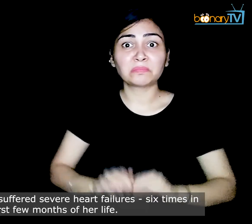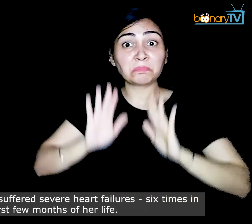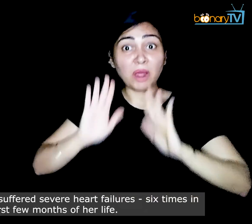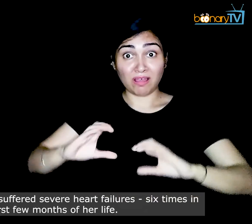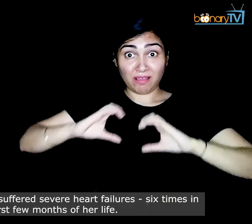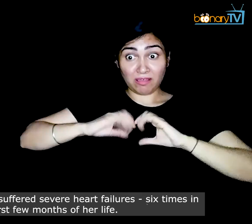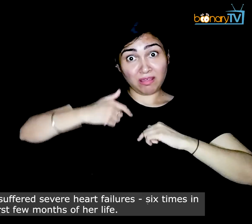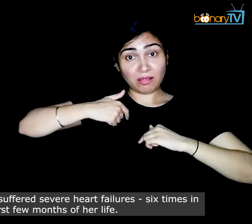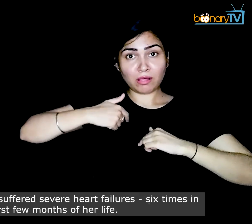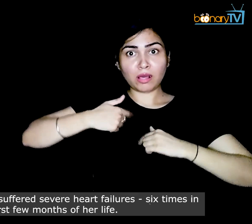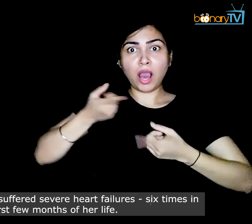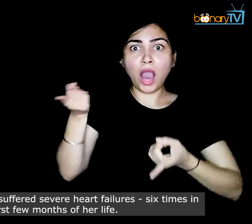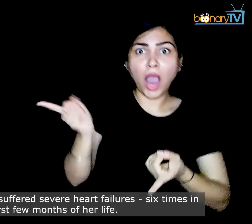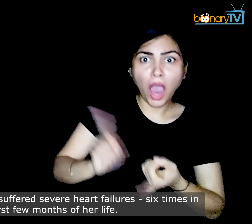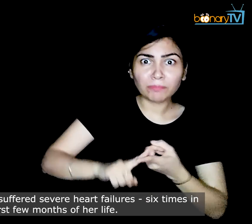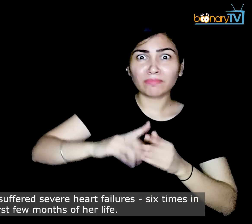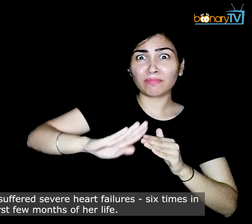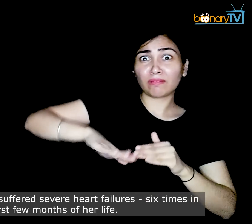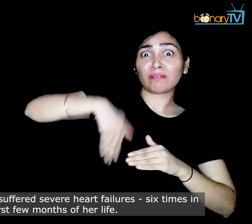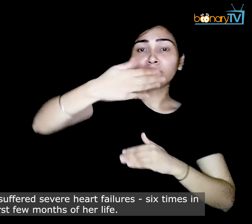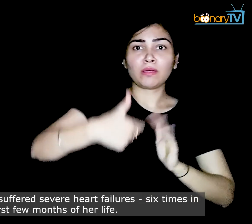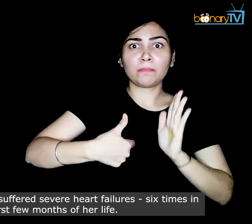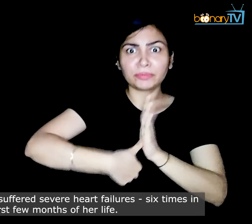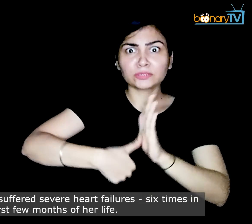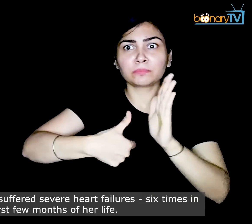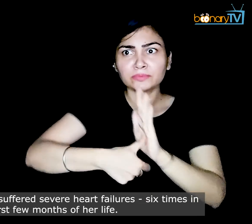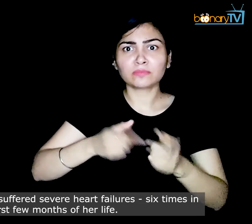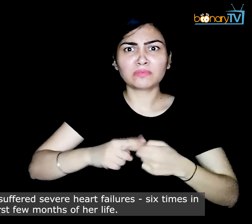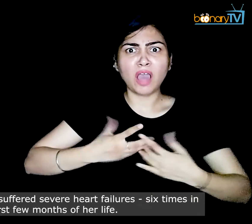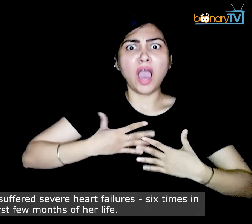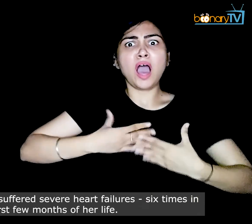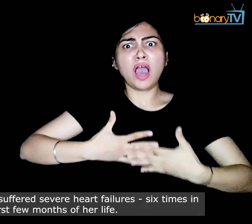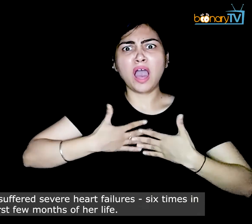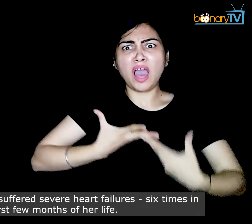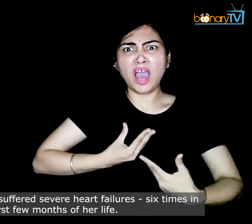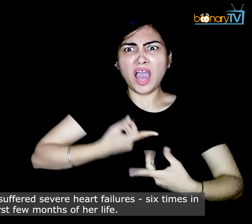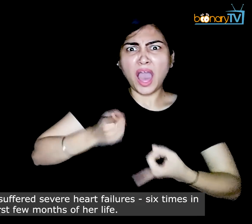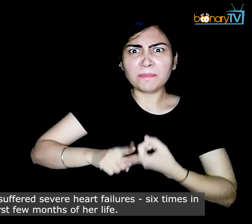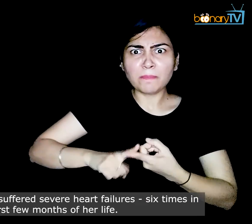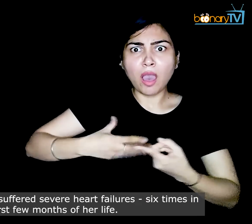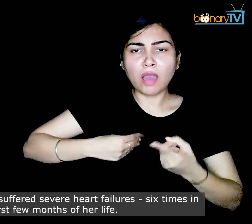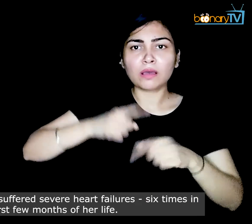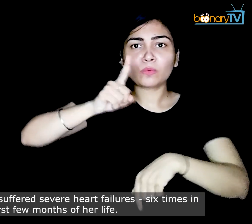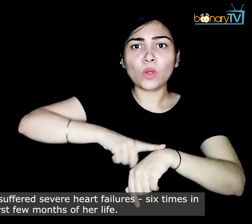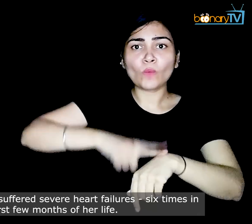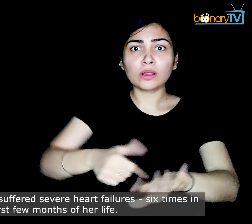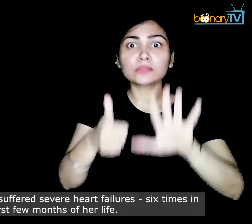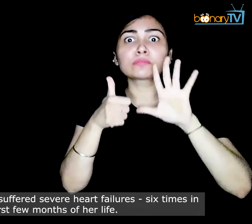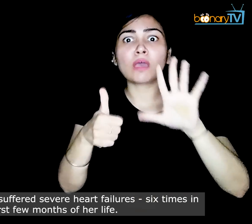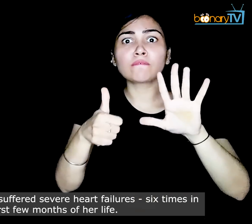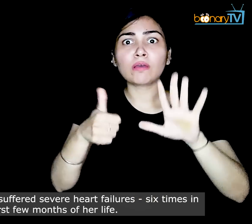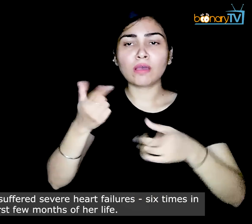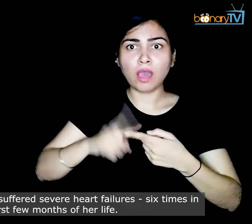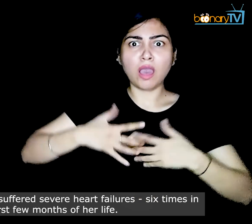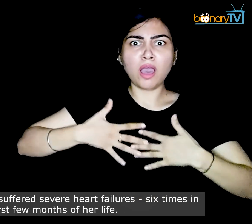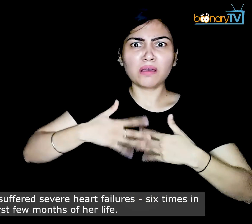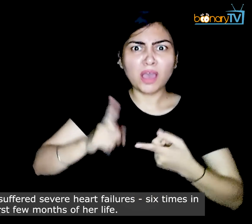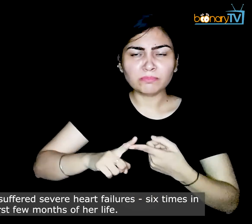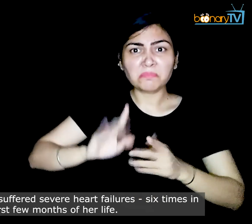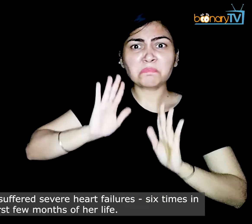Because of this, Manar suffered severe heart failures 6 times in the first few months of